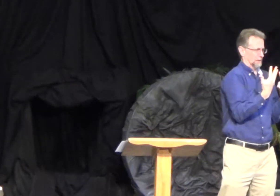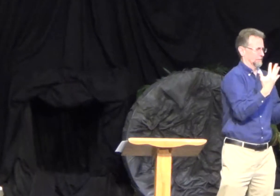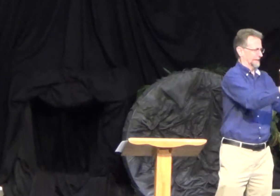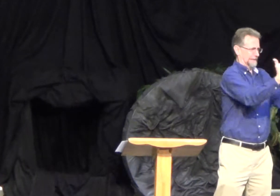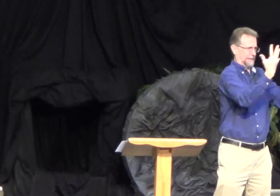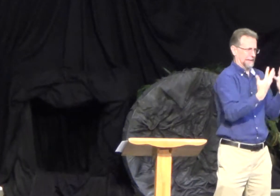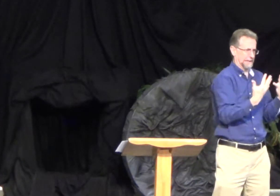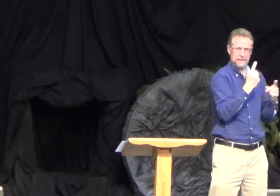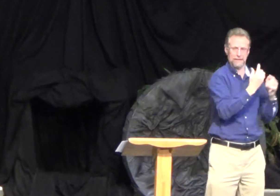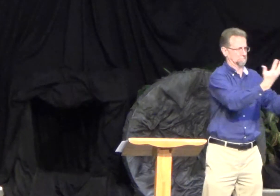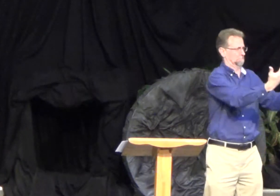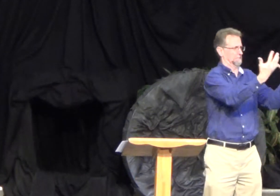He had 10 initially.